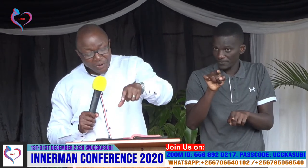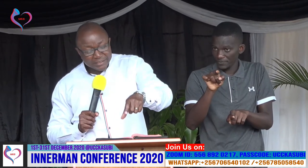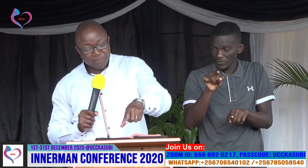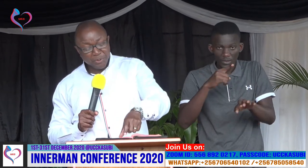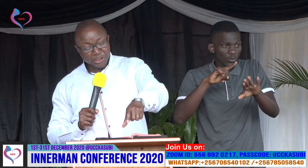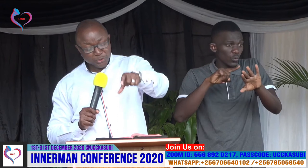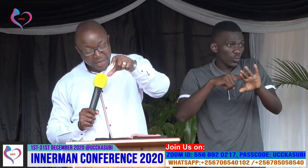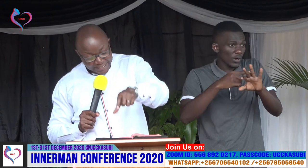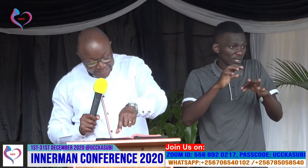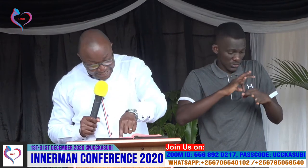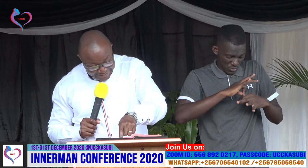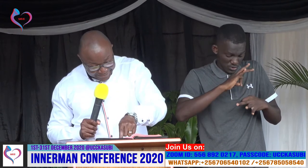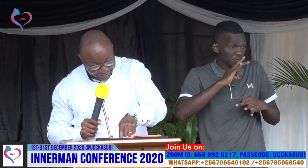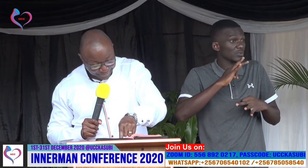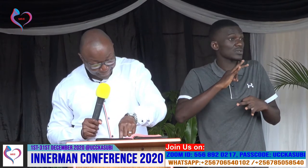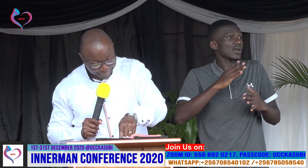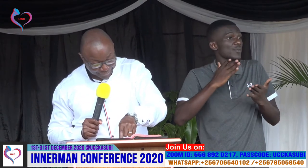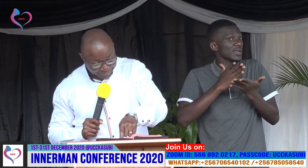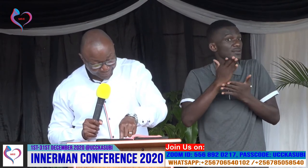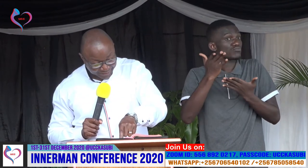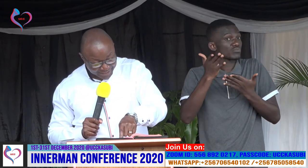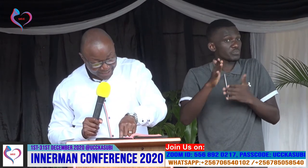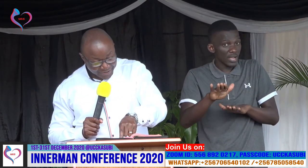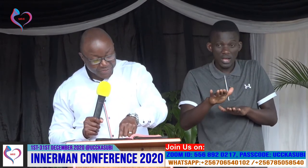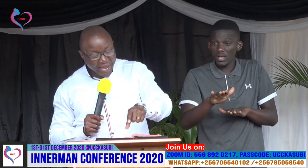are spiritually dead, then